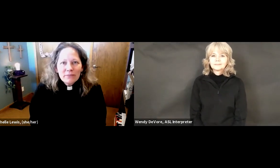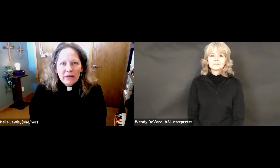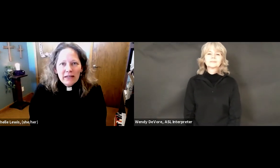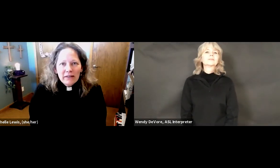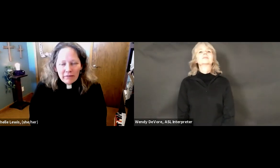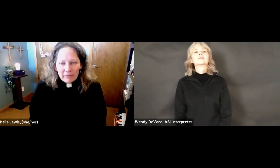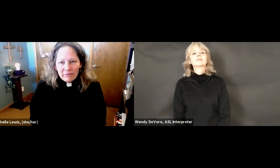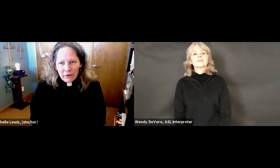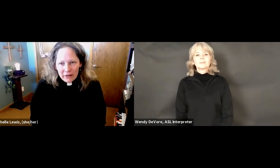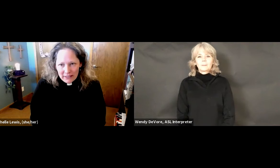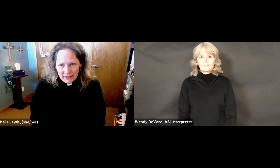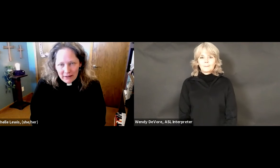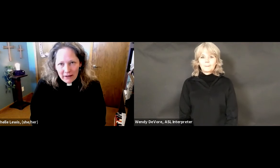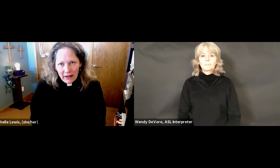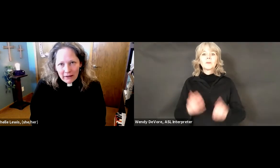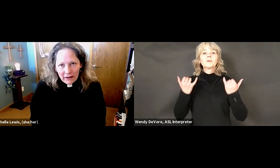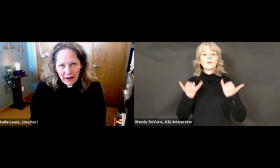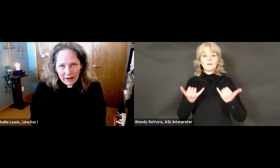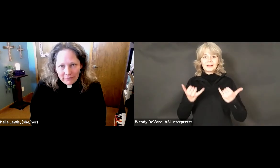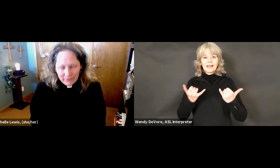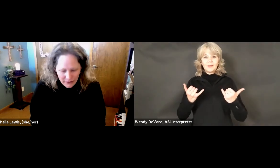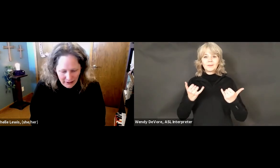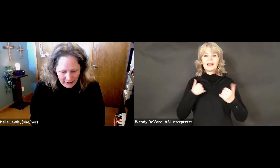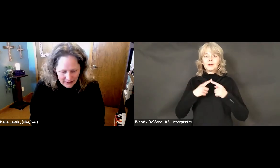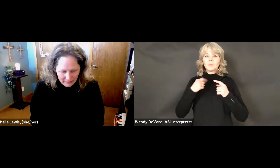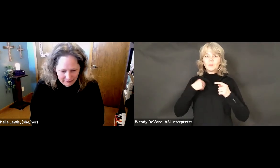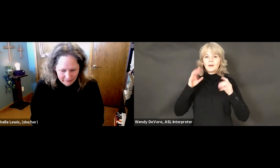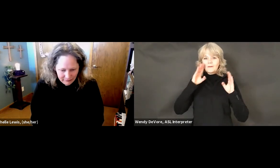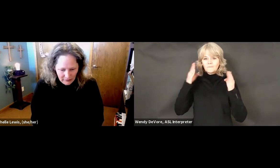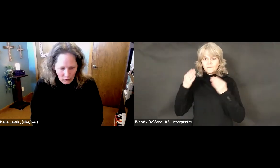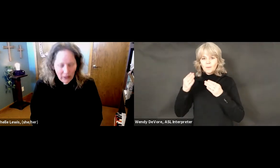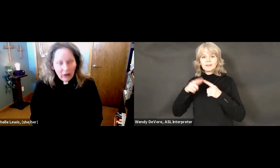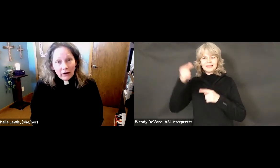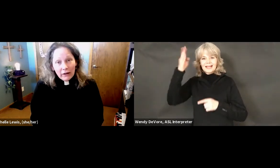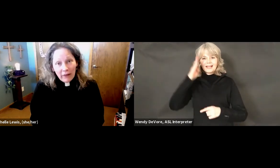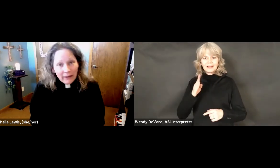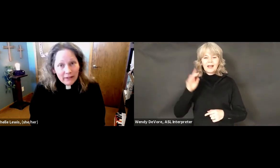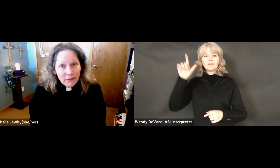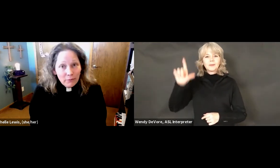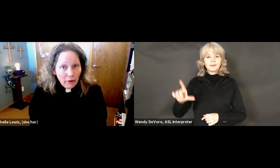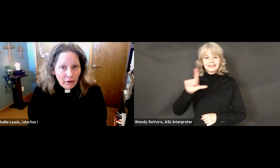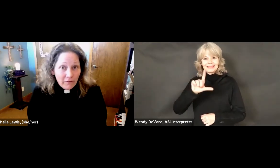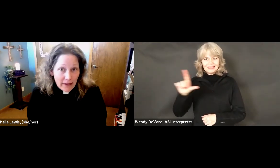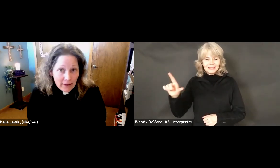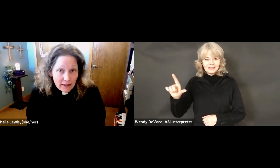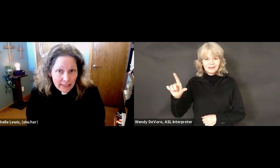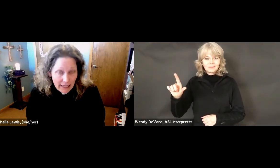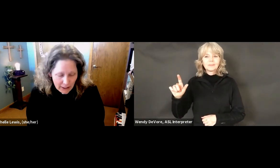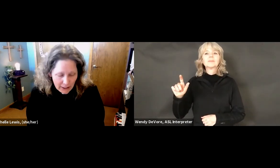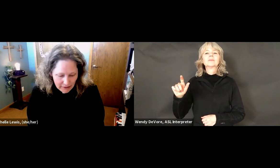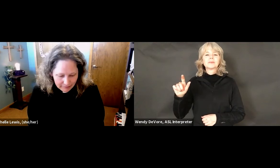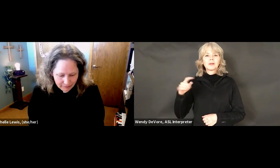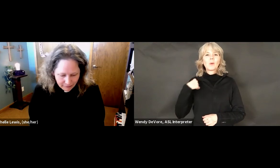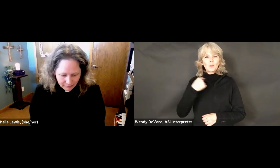As we focus again on God during Lent, we are invited to put our faith into